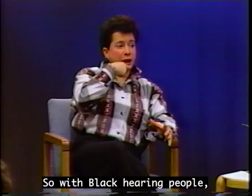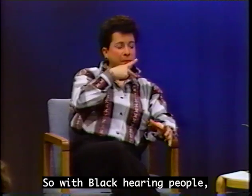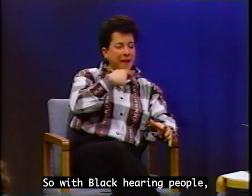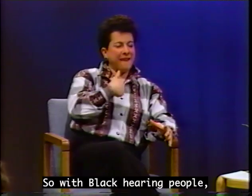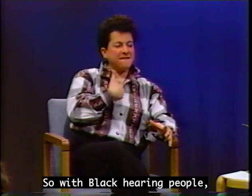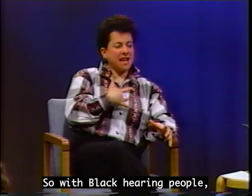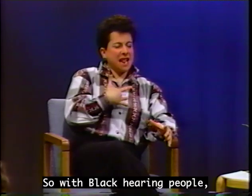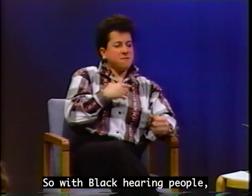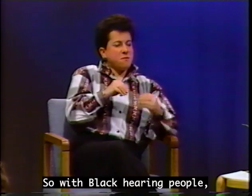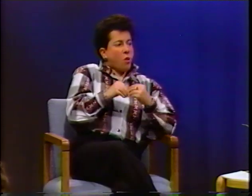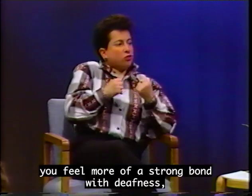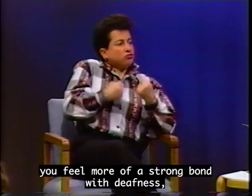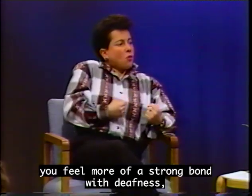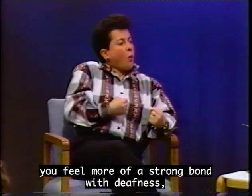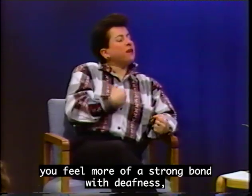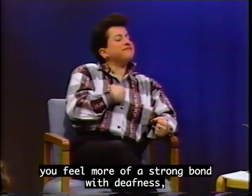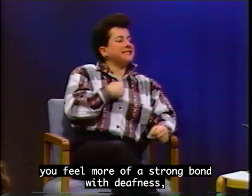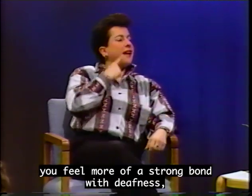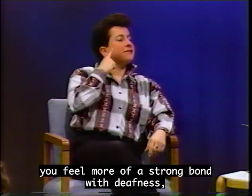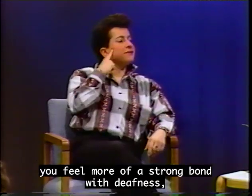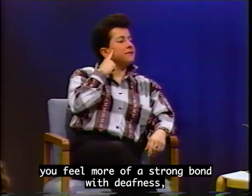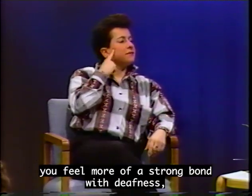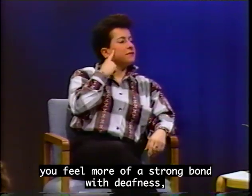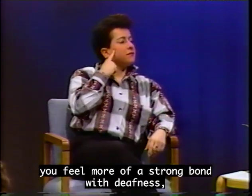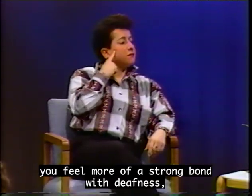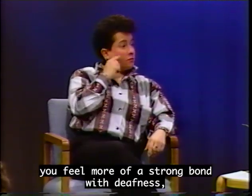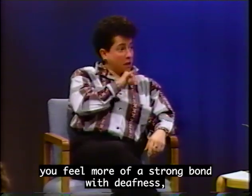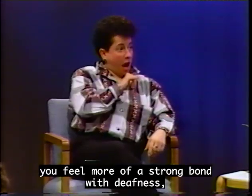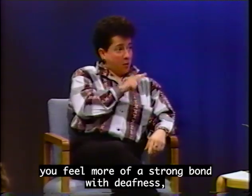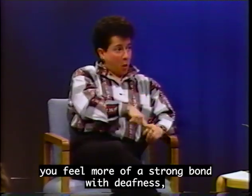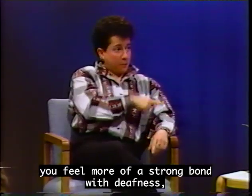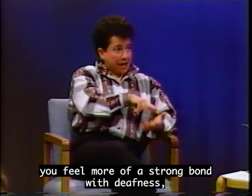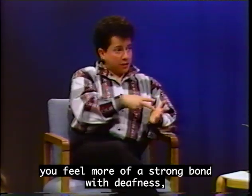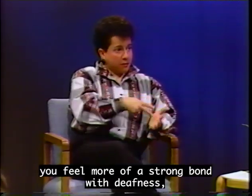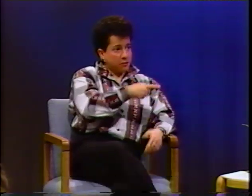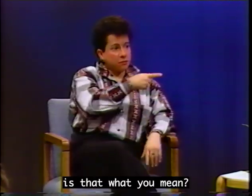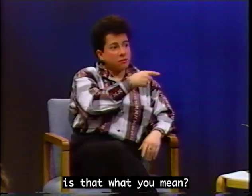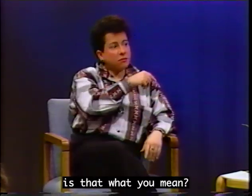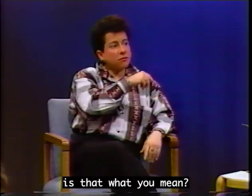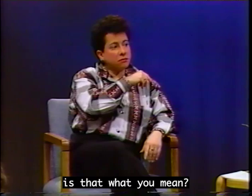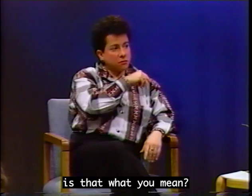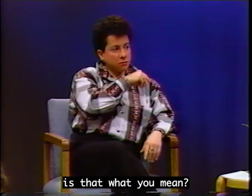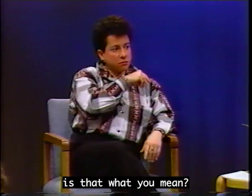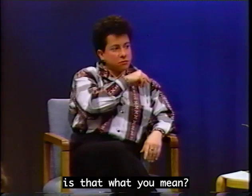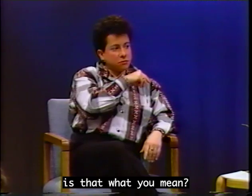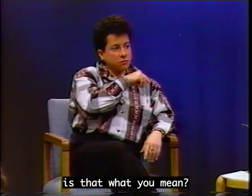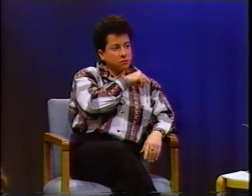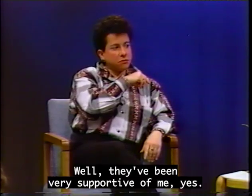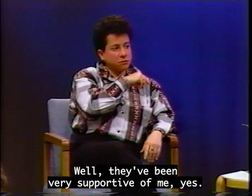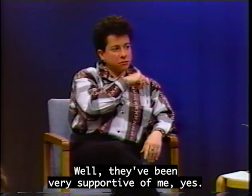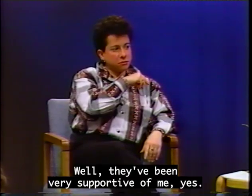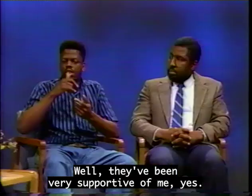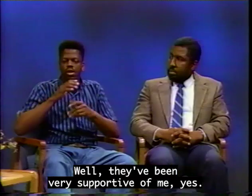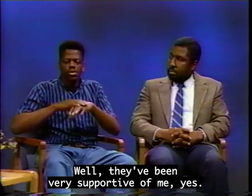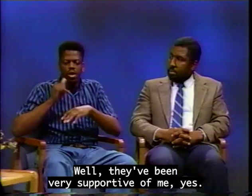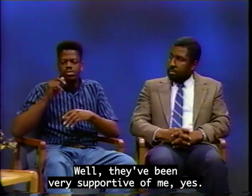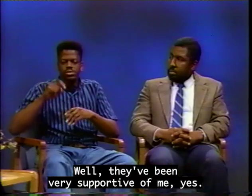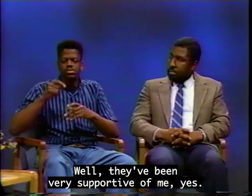So with black hearing people, you feel more of a strong bond with deafness? Is that what you mean? Well, they've been very supportive